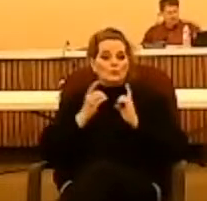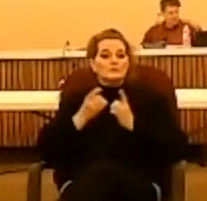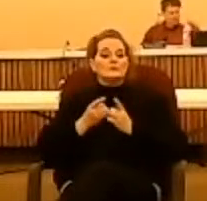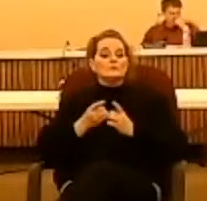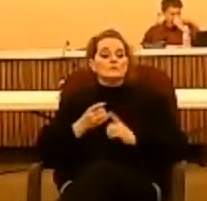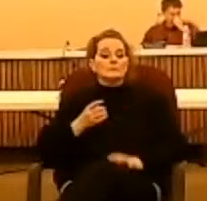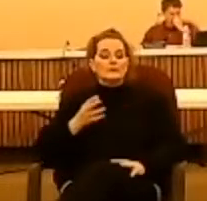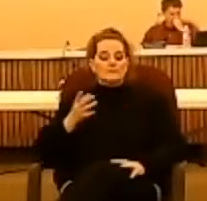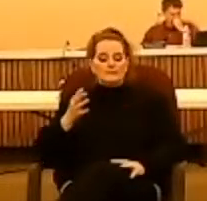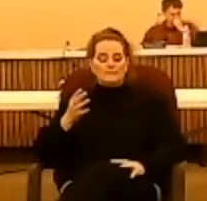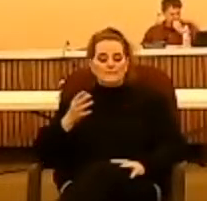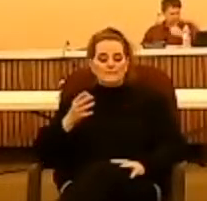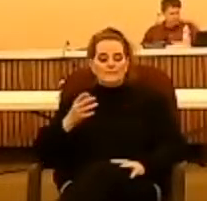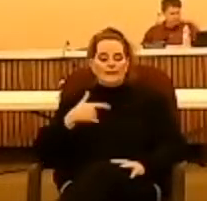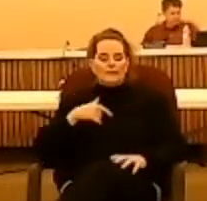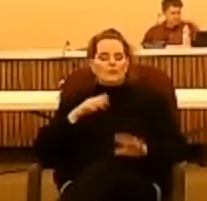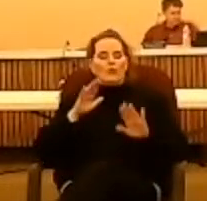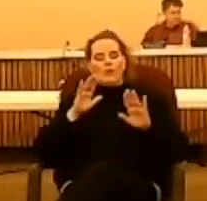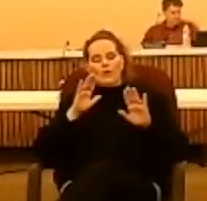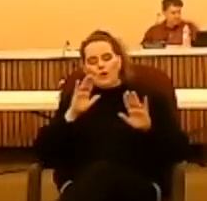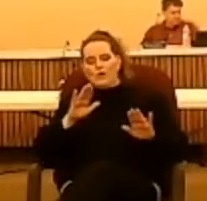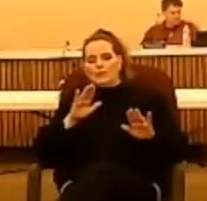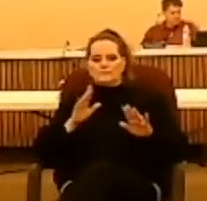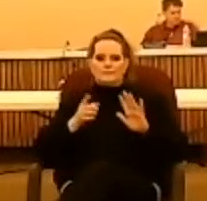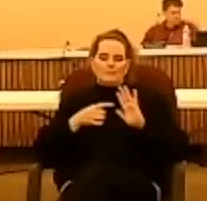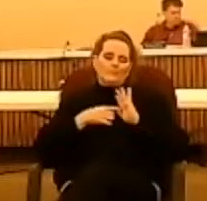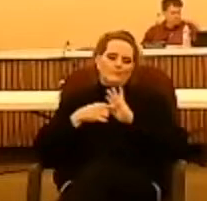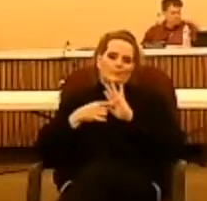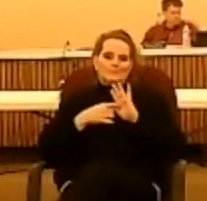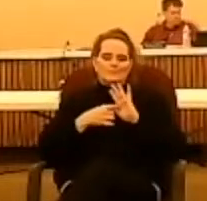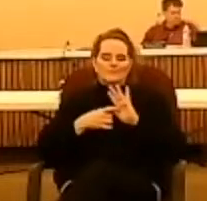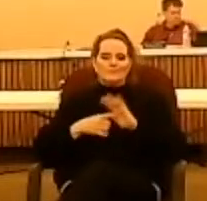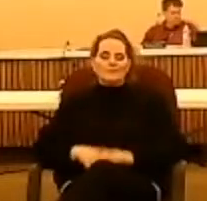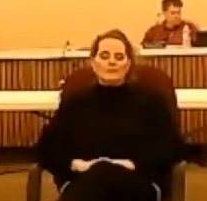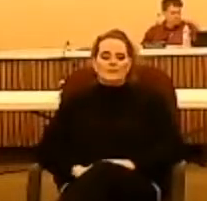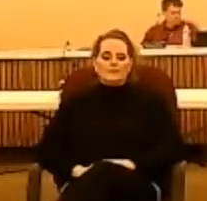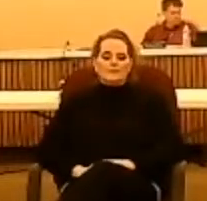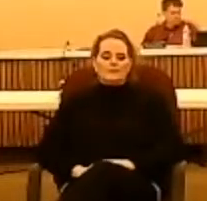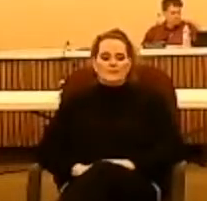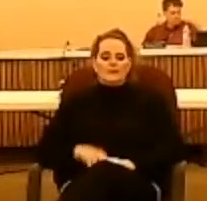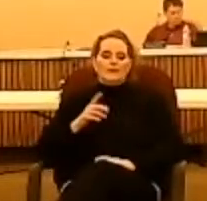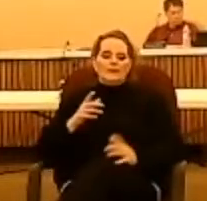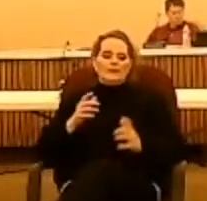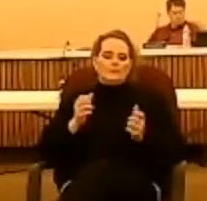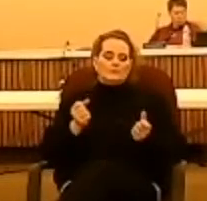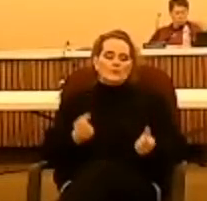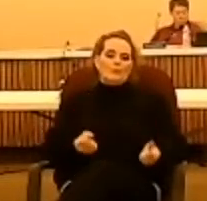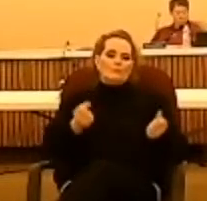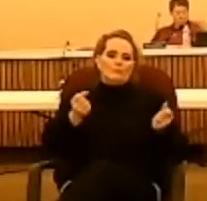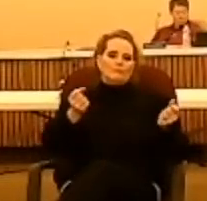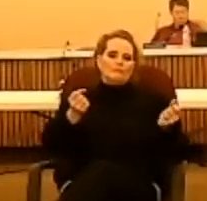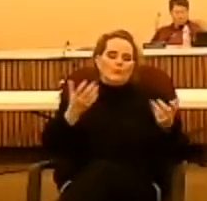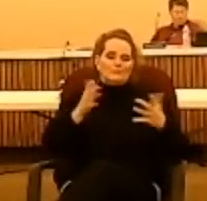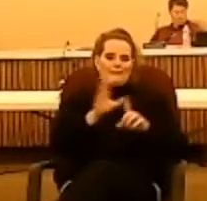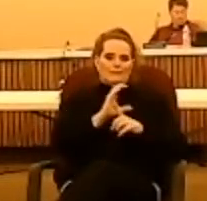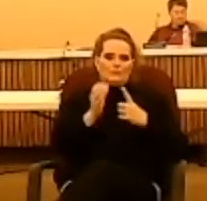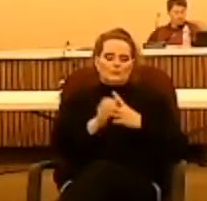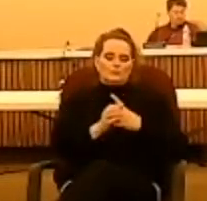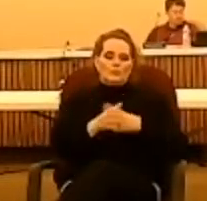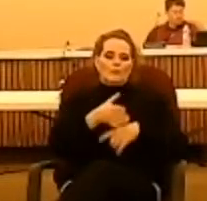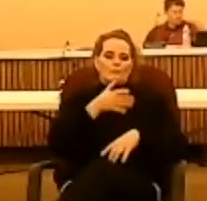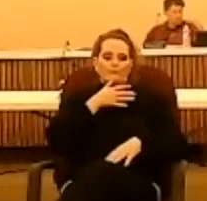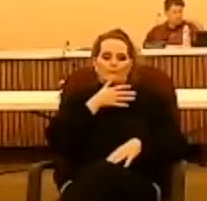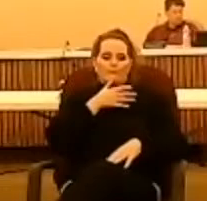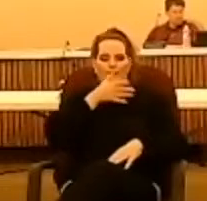had a lovely presentation that had to do with their multicultural parent advisory committee.